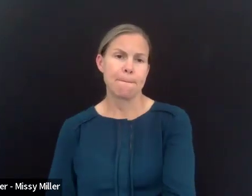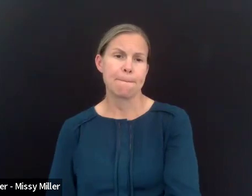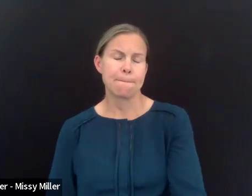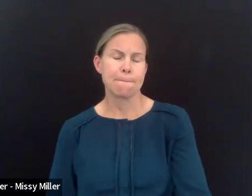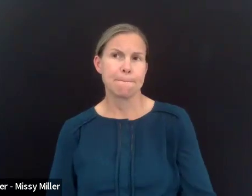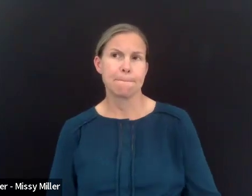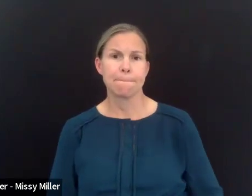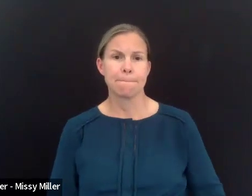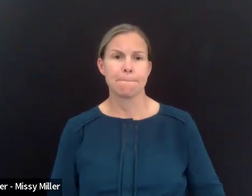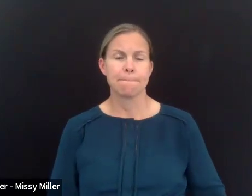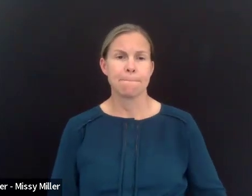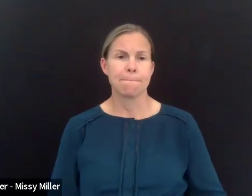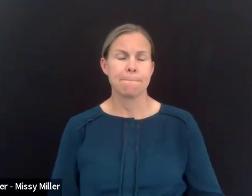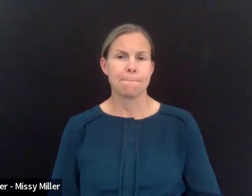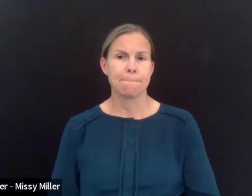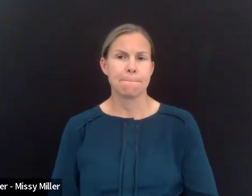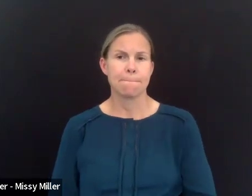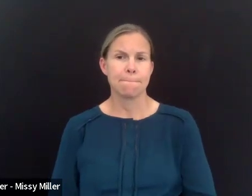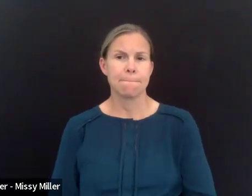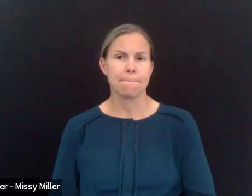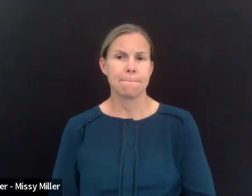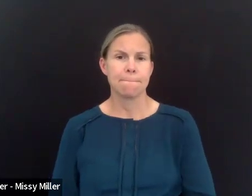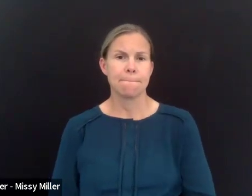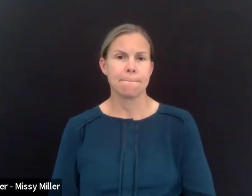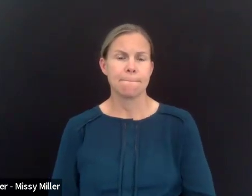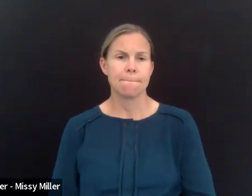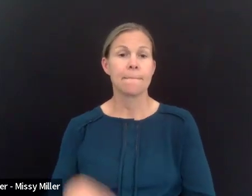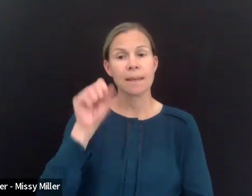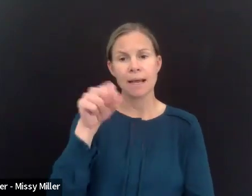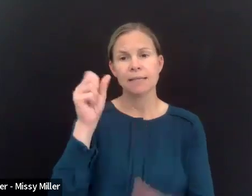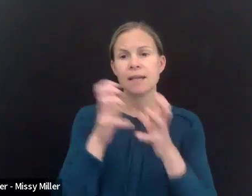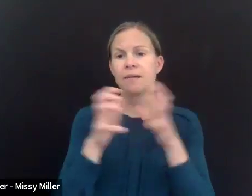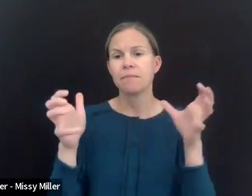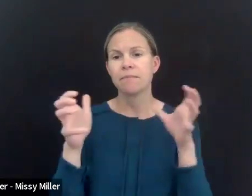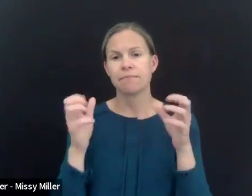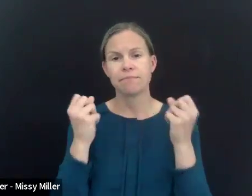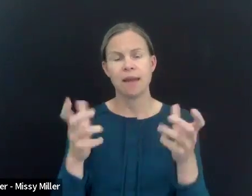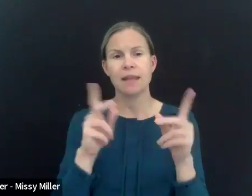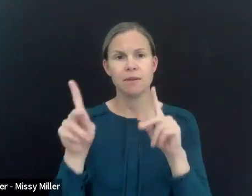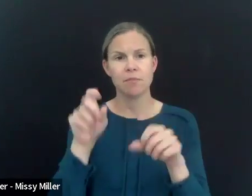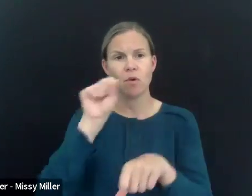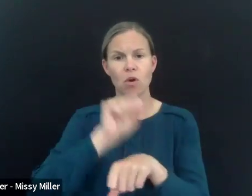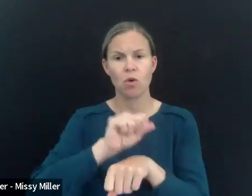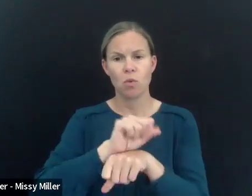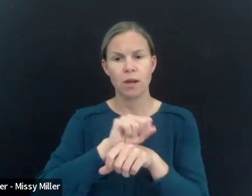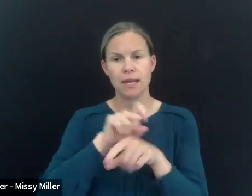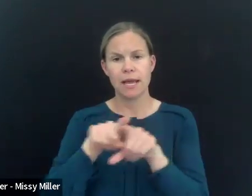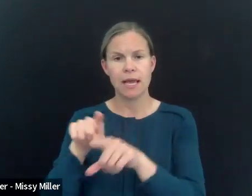Absolutely. And I'll mention several of the folks on our panel are working clinicians. So unfortunately, Dr. Skanes had to jump